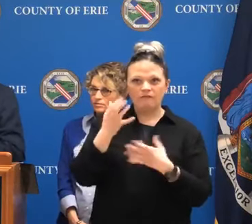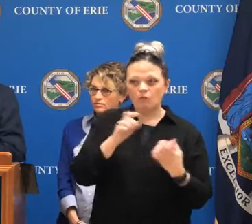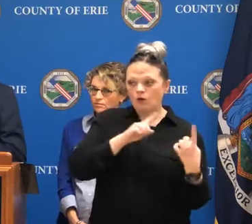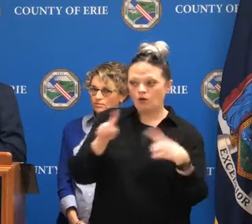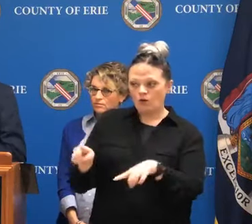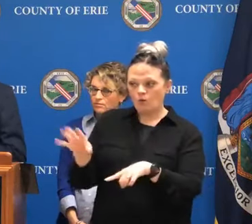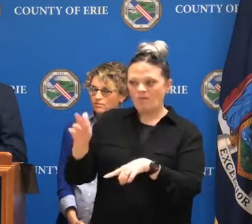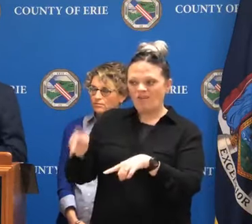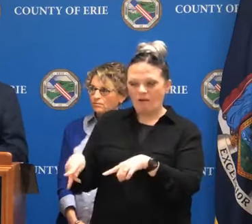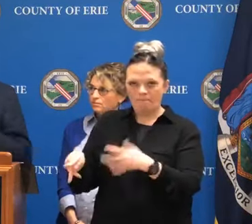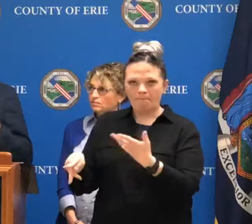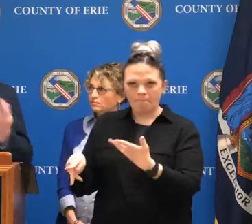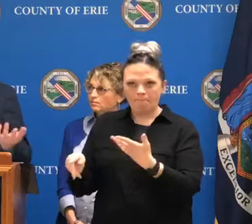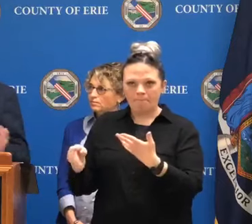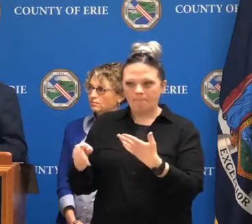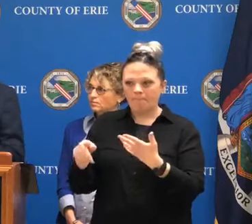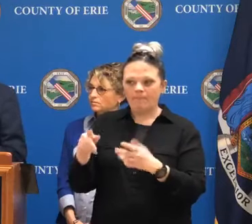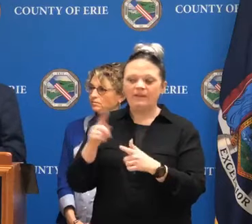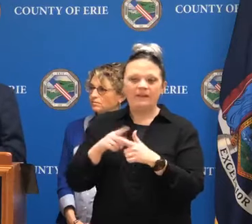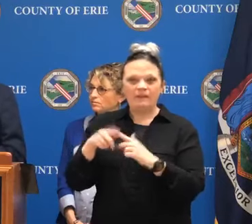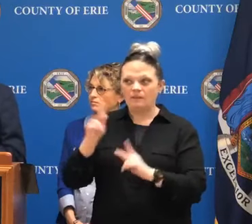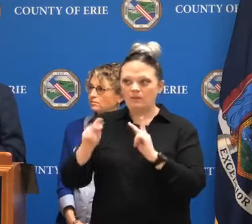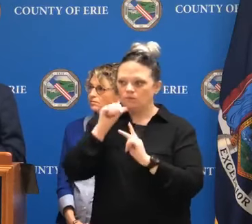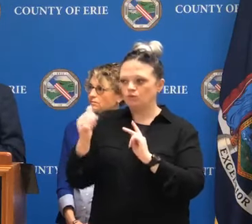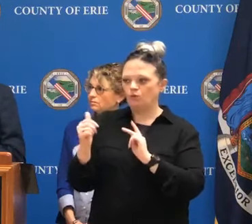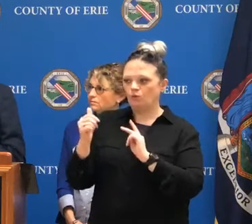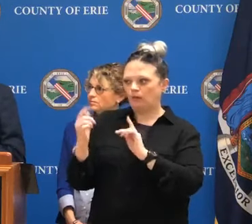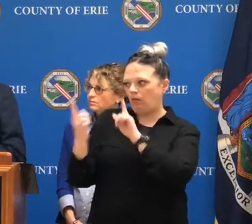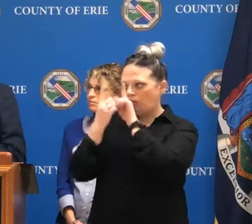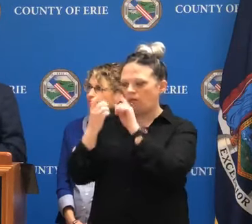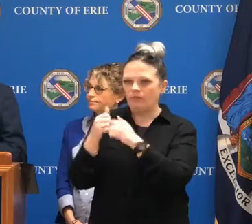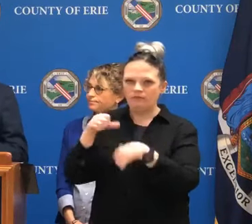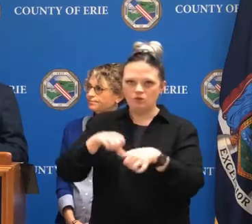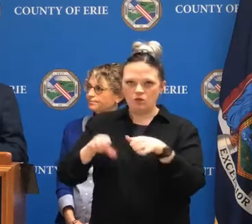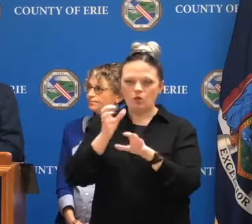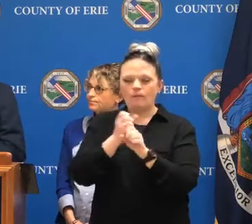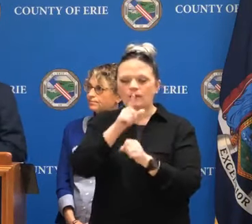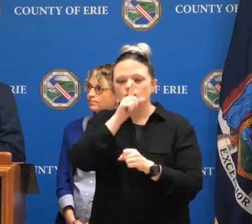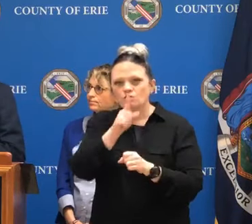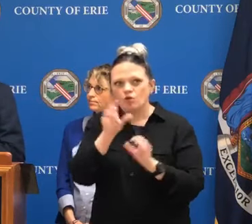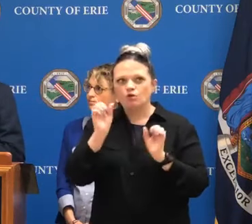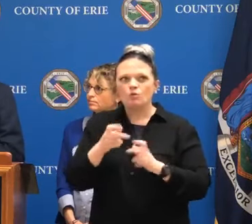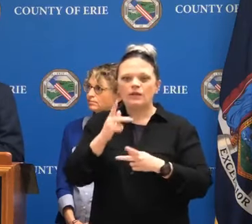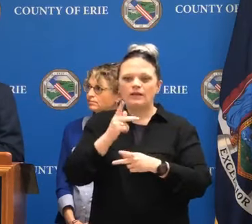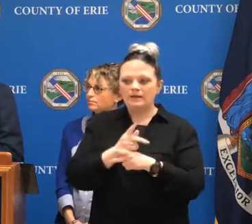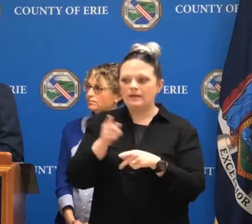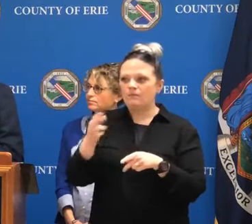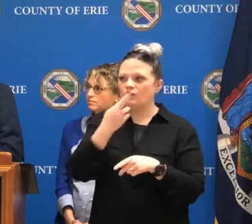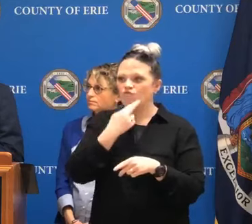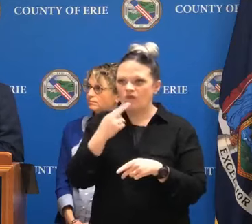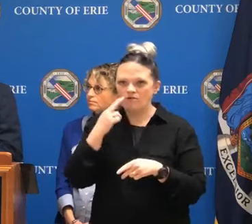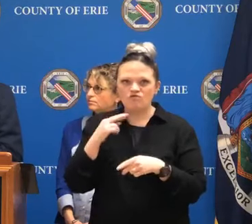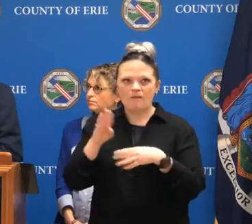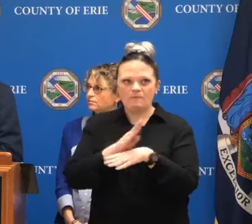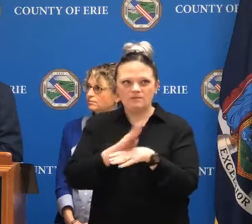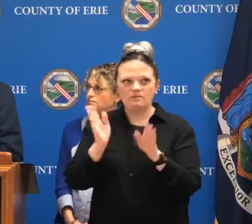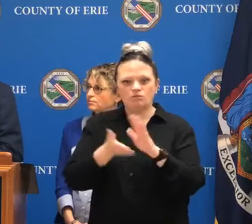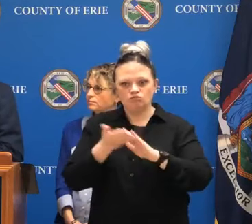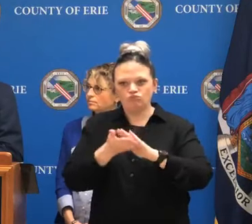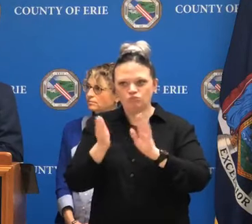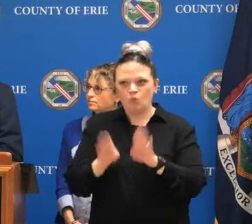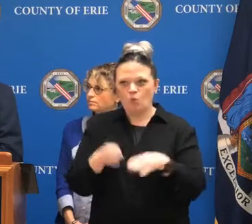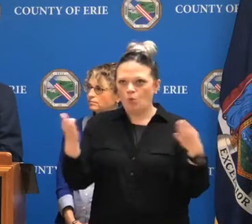takeout so that individuals are not contacting each other. But we want to ensure that we can keep these restaurateurs going as long as they